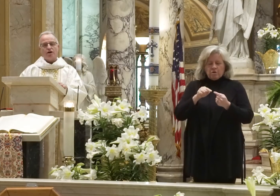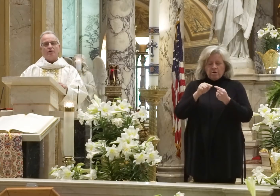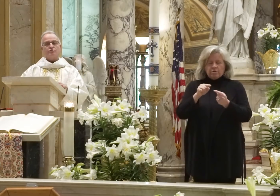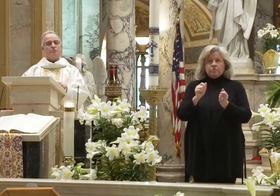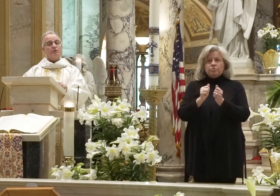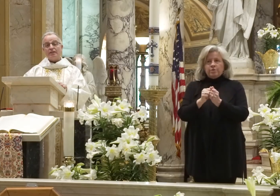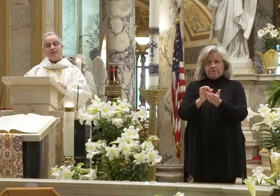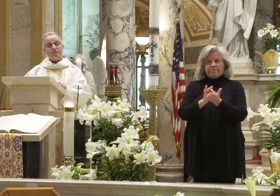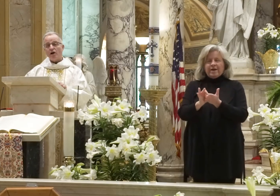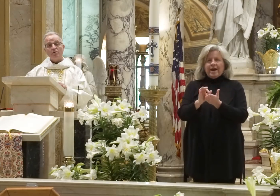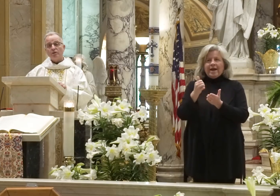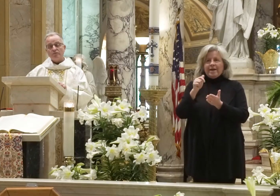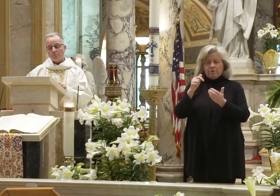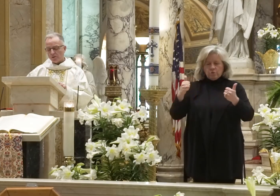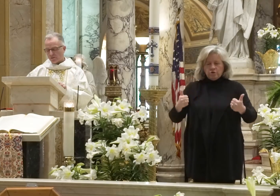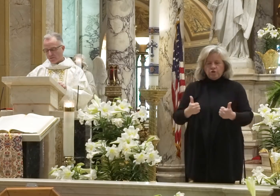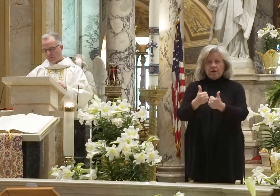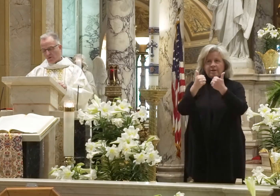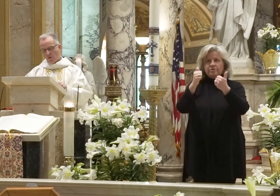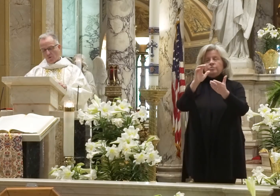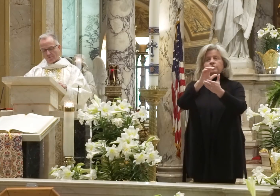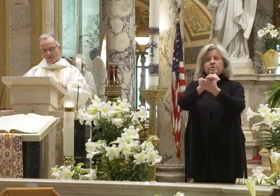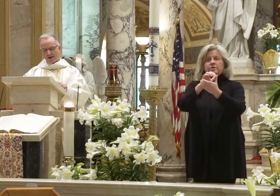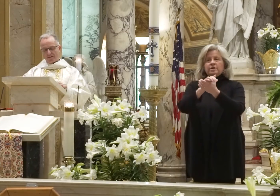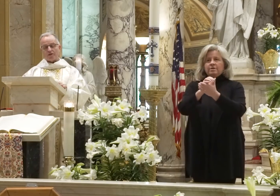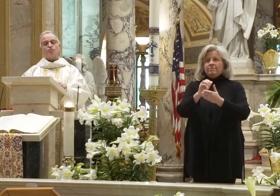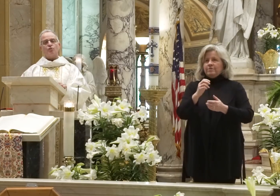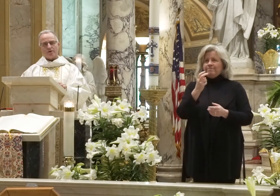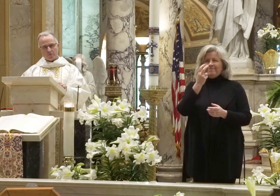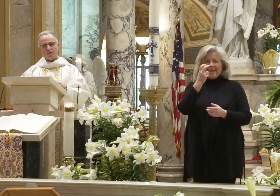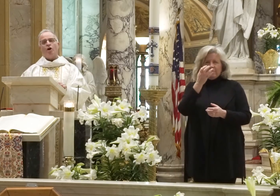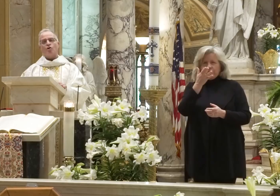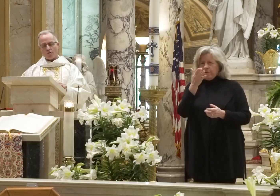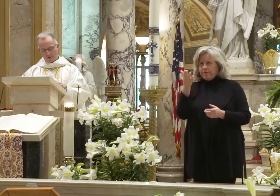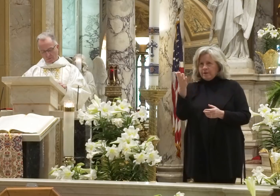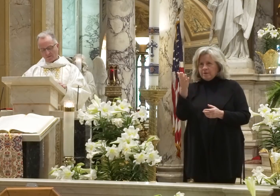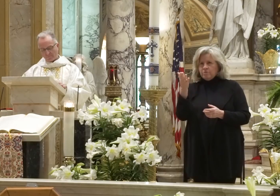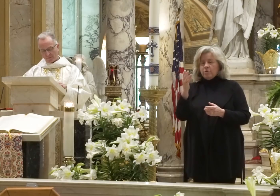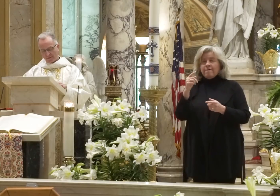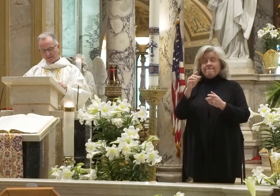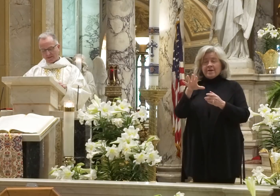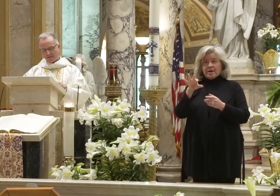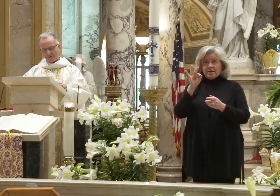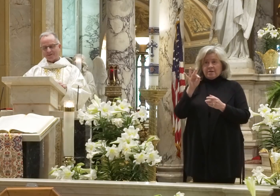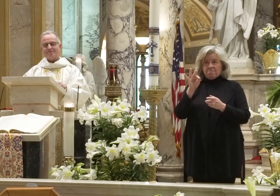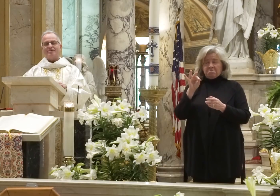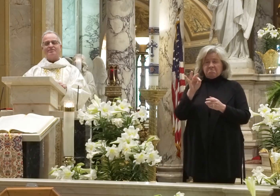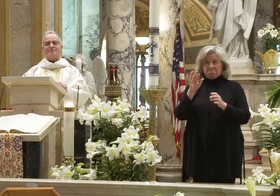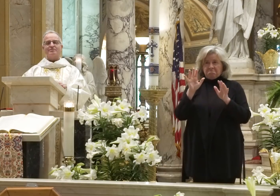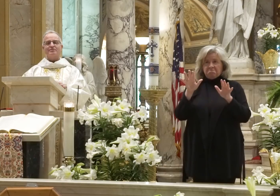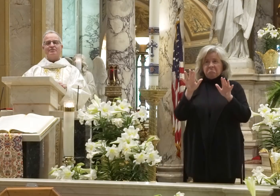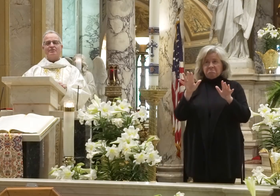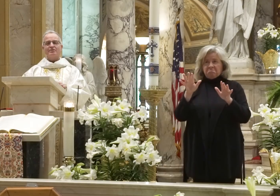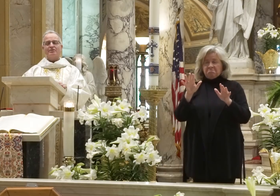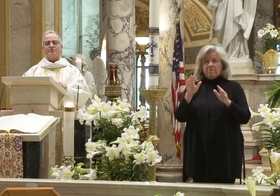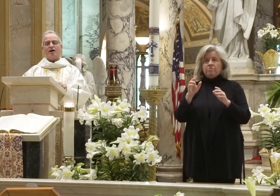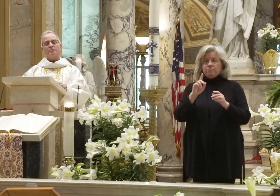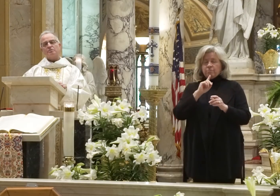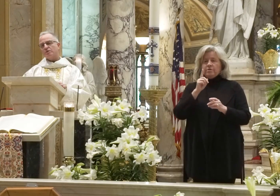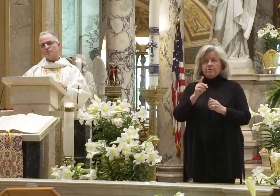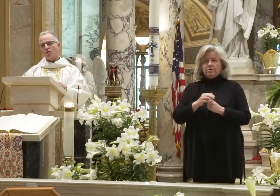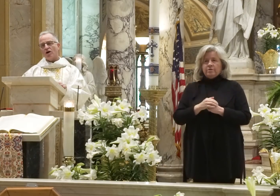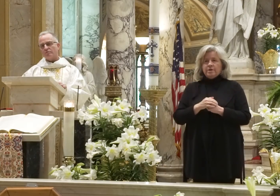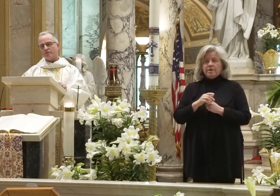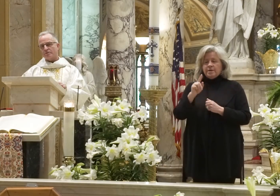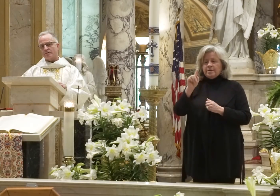ever been challenged to believe the unbelievable or find the incredible credible. In a sense,